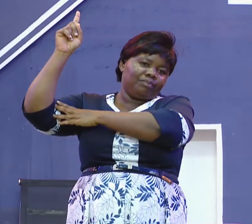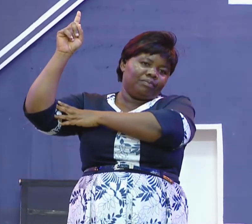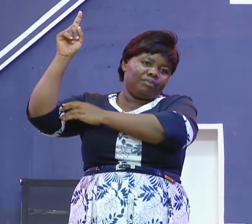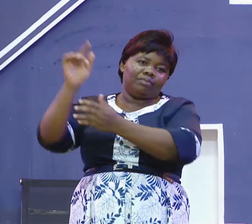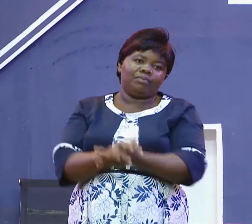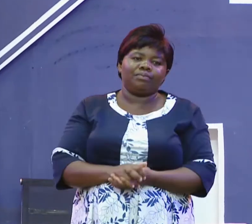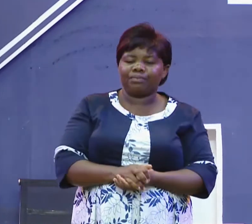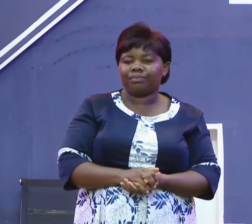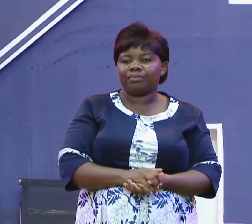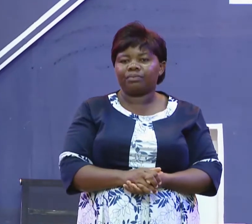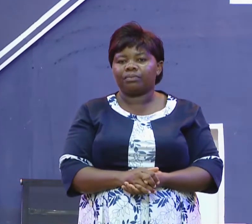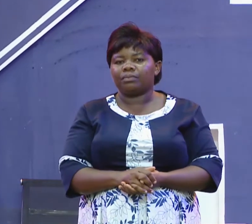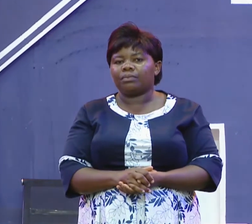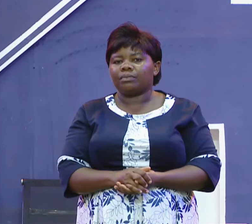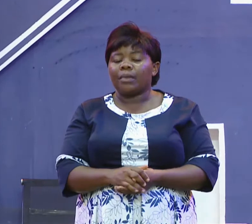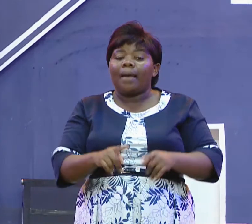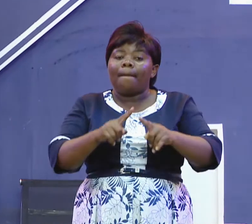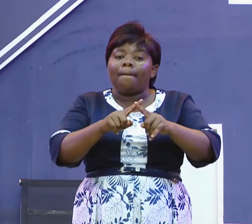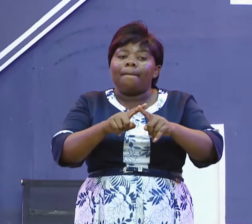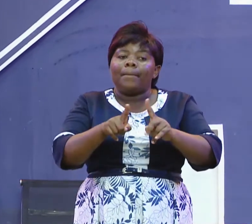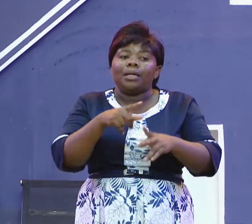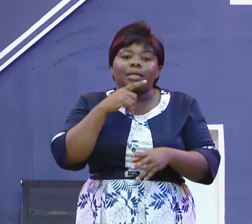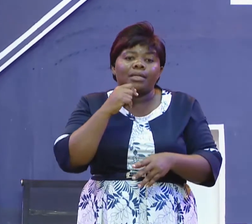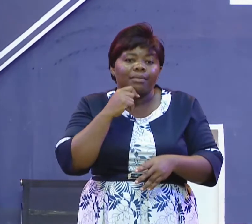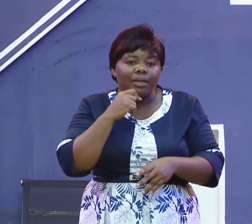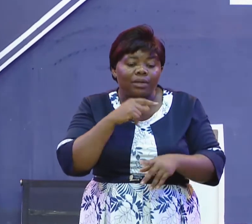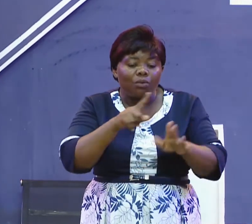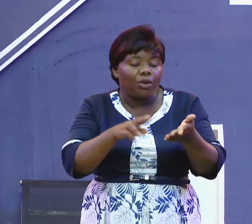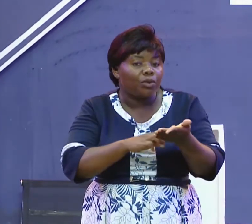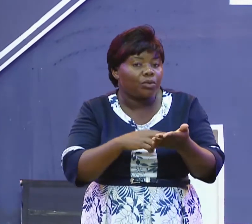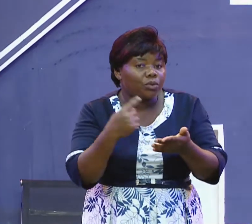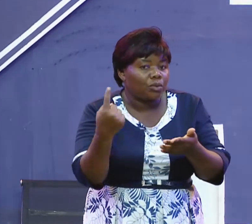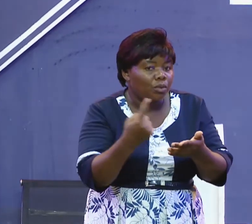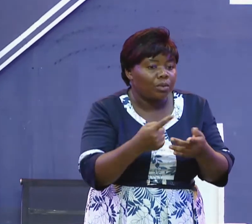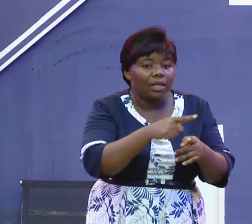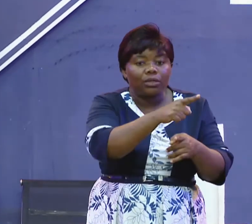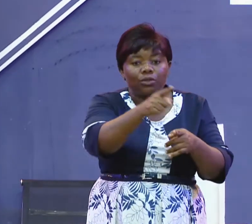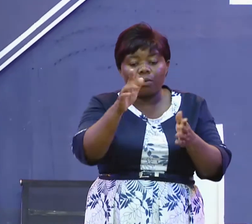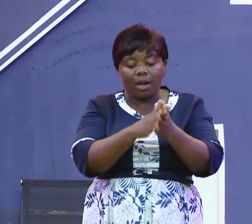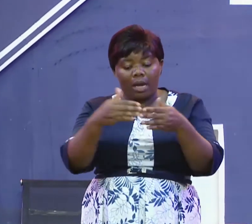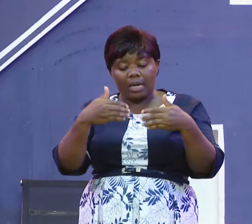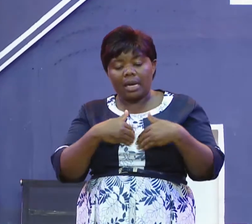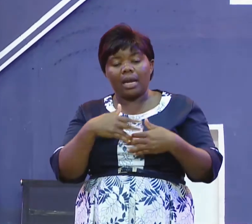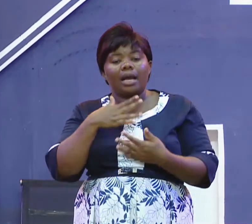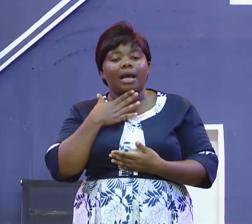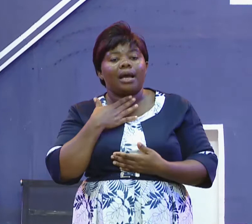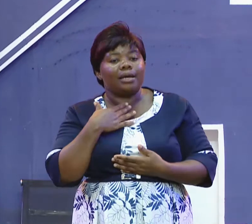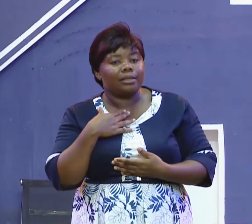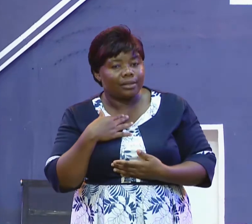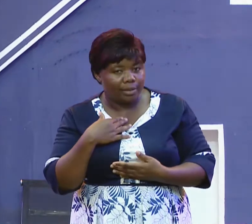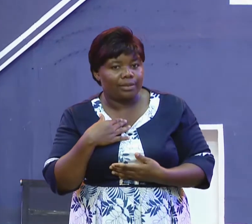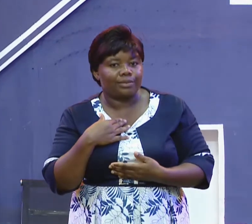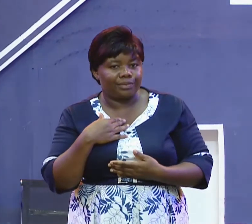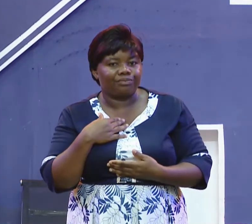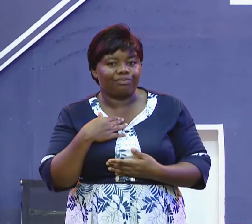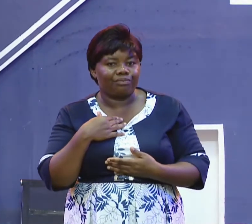our strength, with all our abilities. Naye sente kikozesebwa mu lokole kye weetaaga. But money is a tool